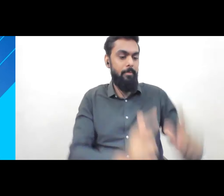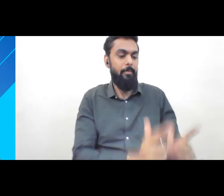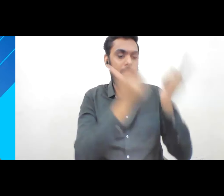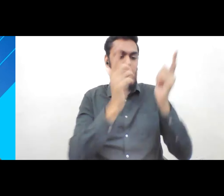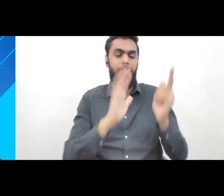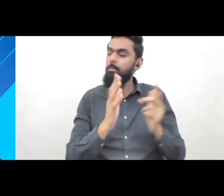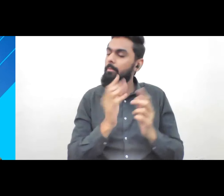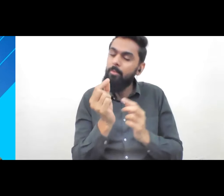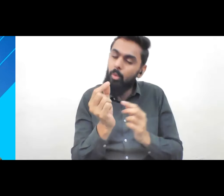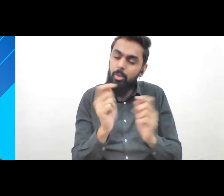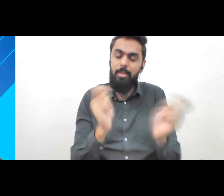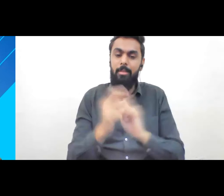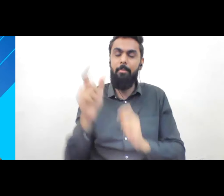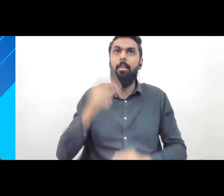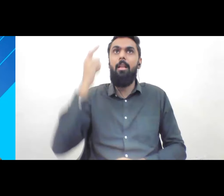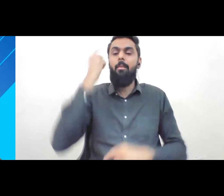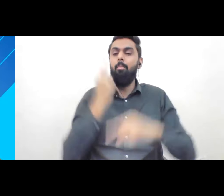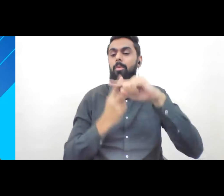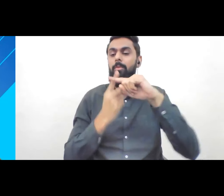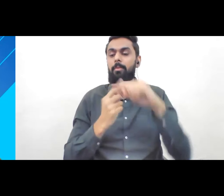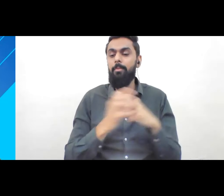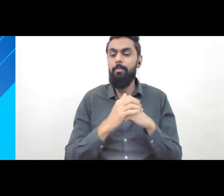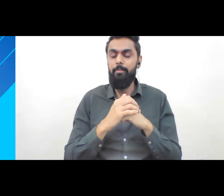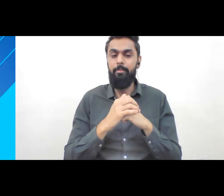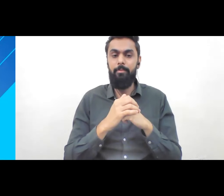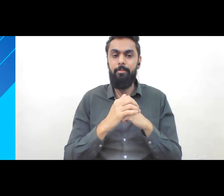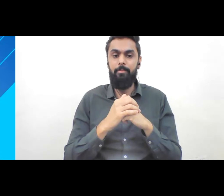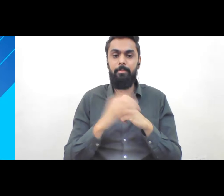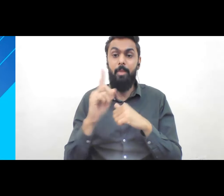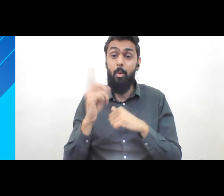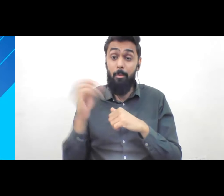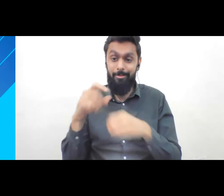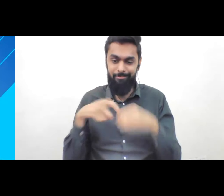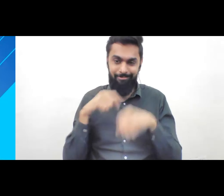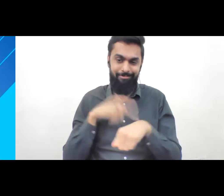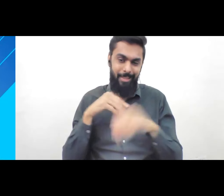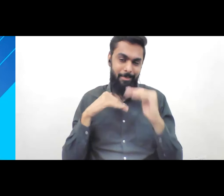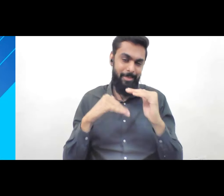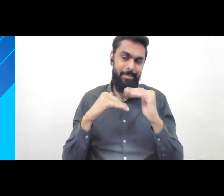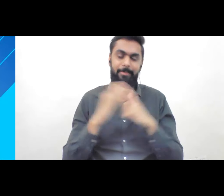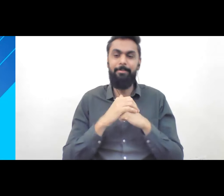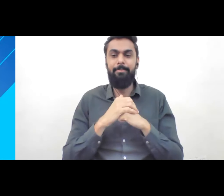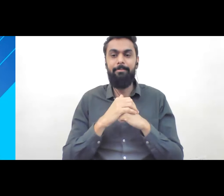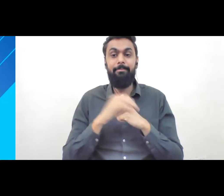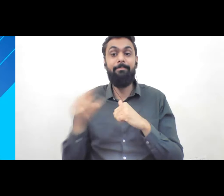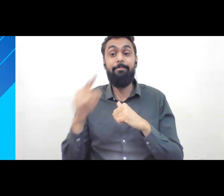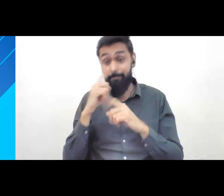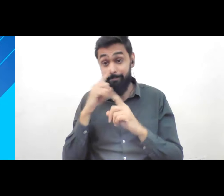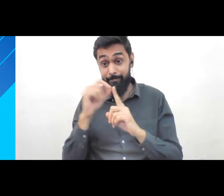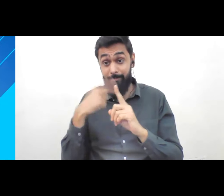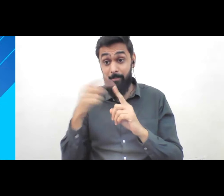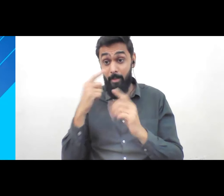making a difference. Absolutely. And I think we have time only for one more question. I think this is a good one from